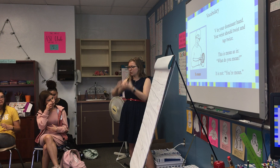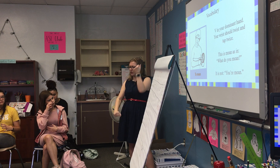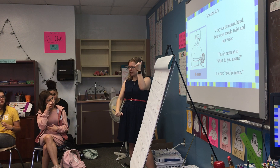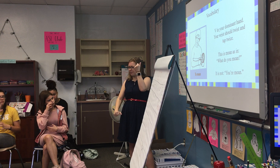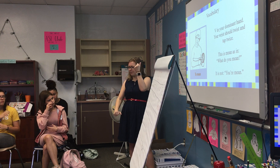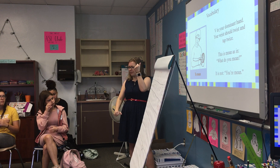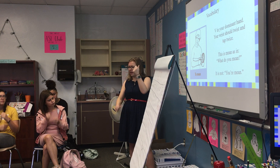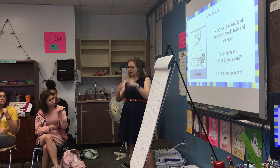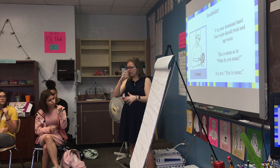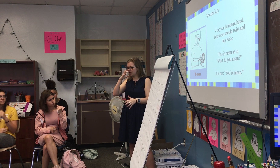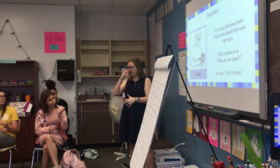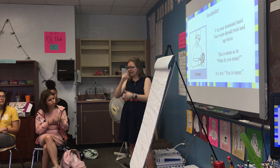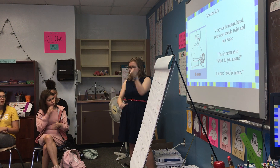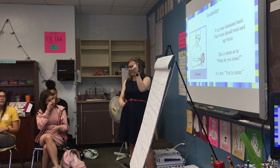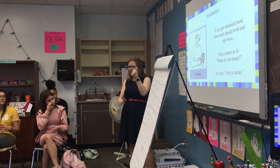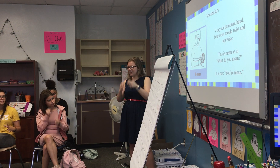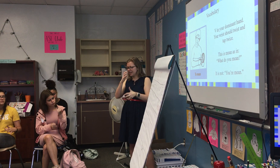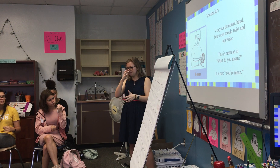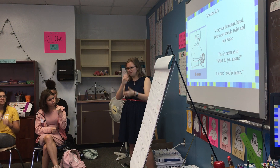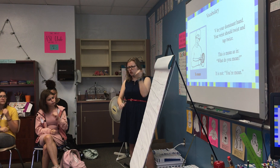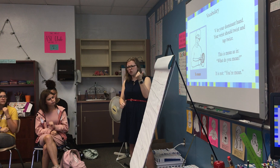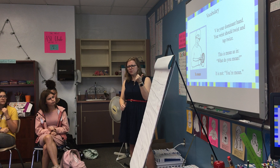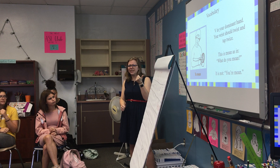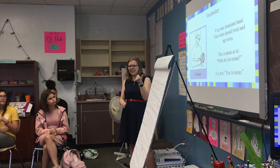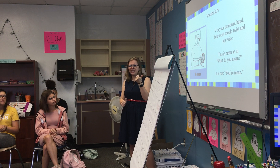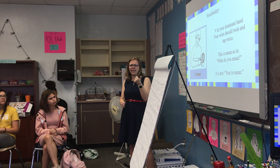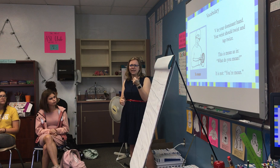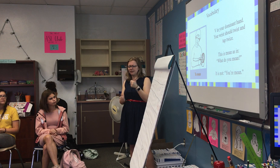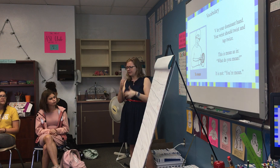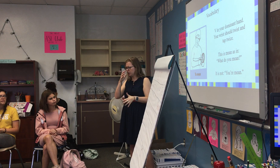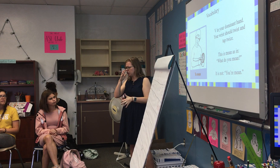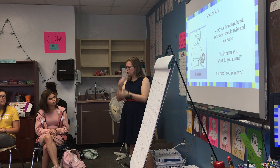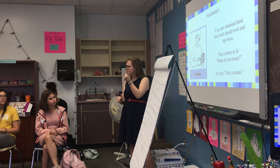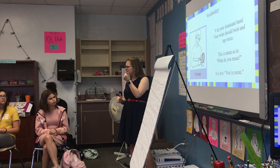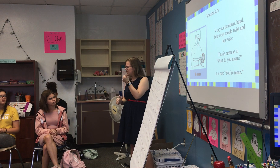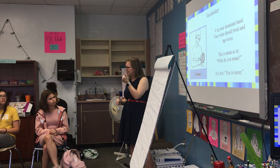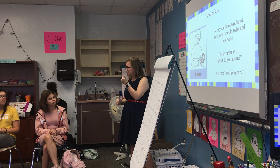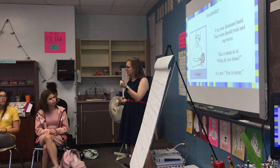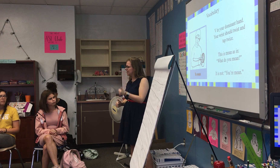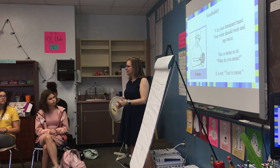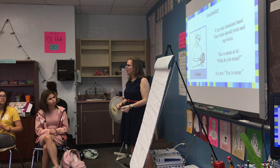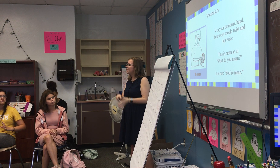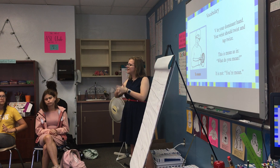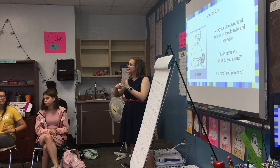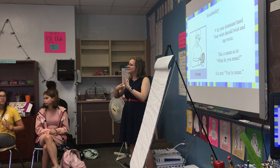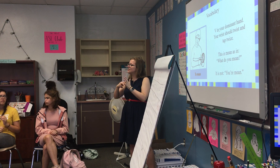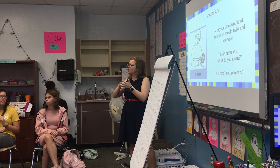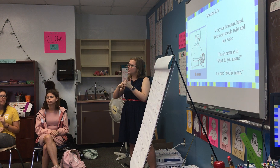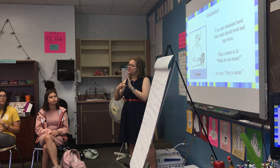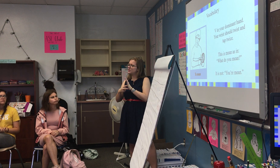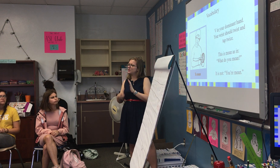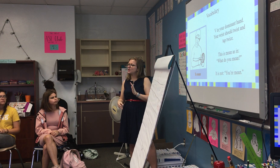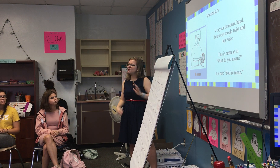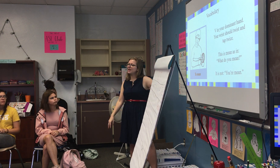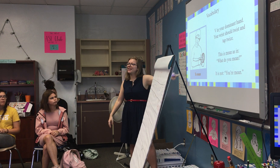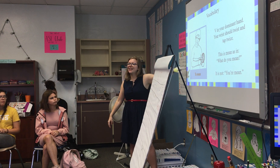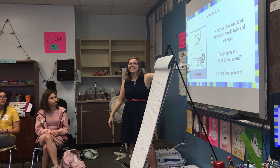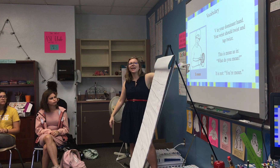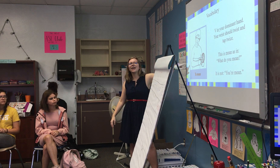switch them and close your hands. That's you're mean. You're mean. But this is what do you mean? Like